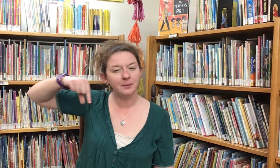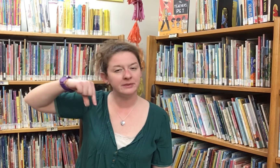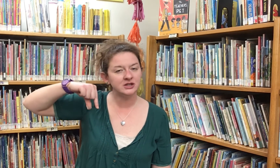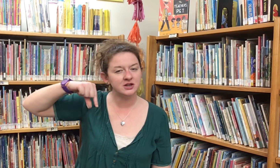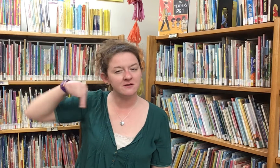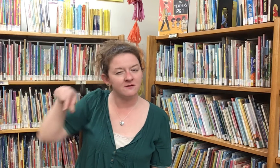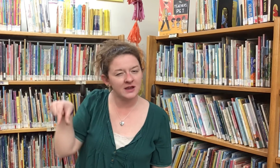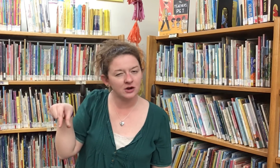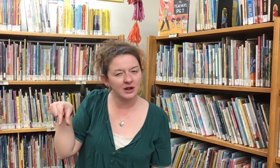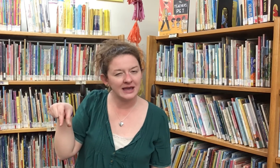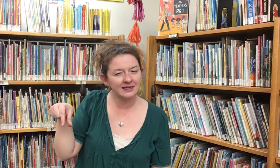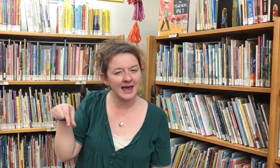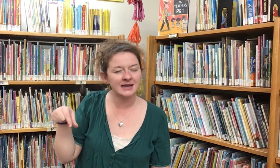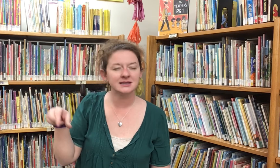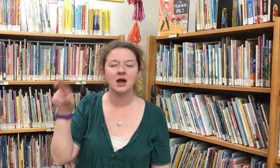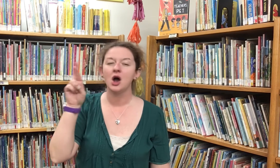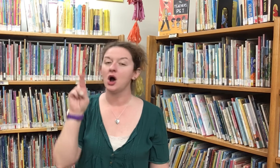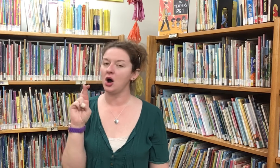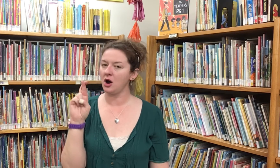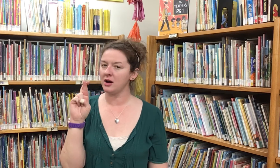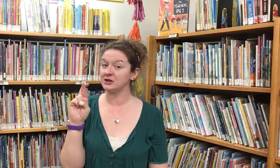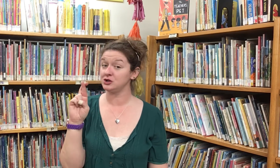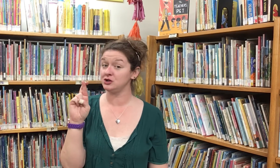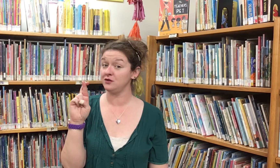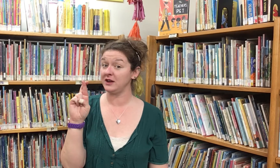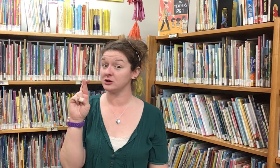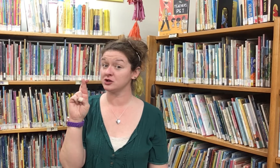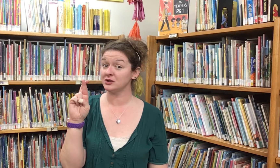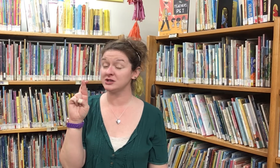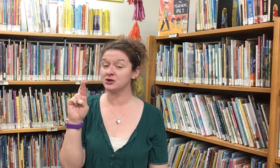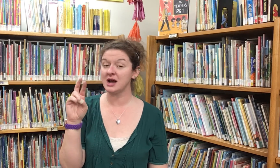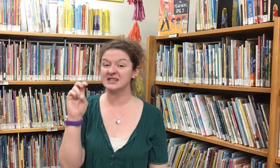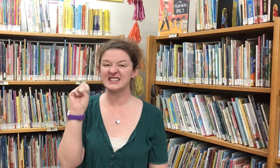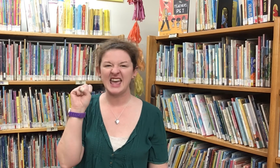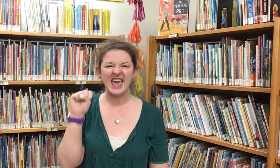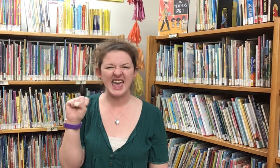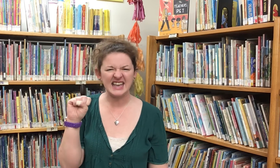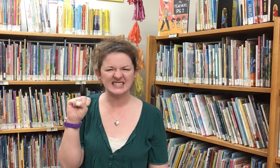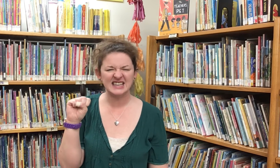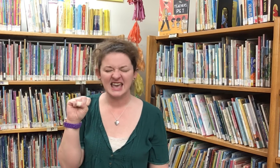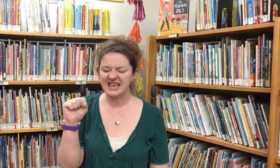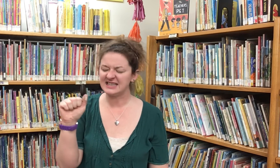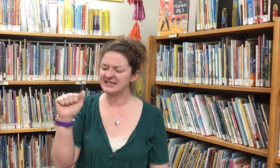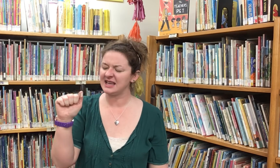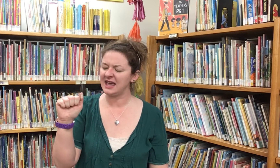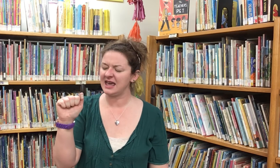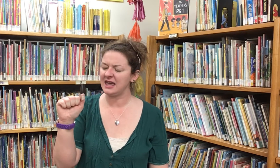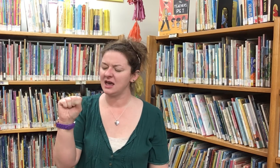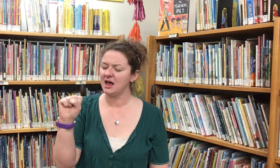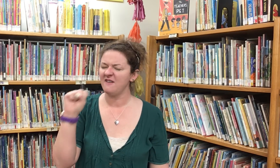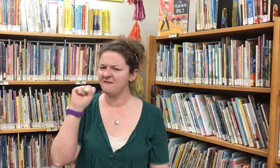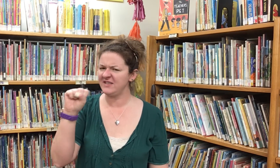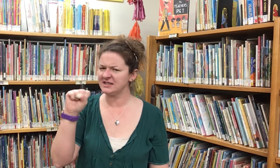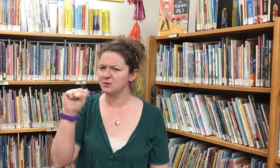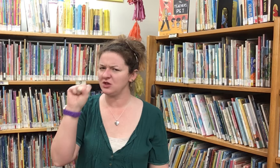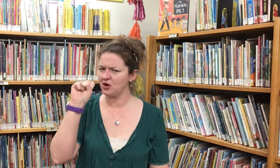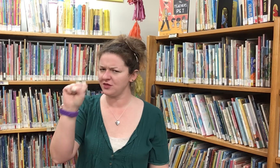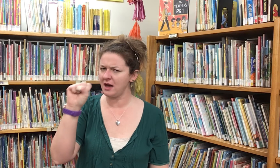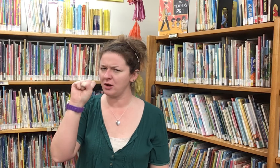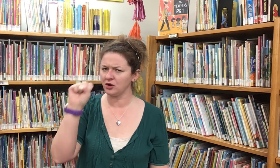pinchy finger like that. R has your two fingers crisscrossed. S is a fist with your thumb across,